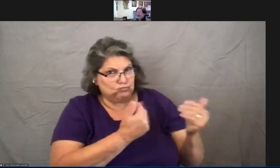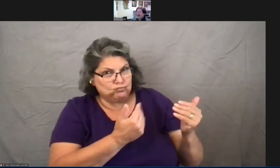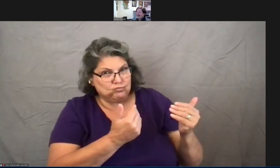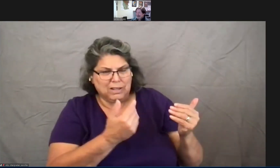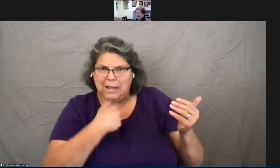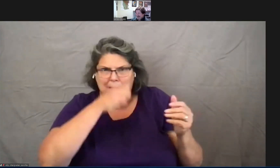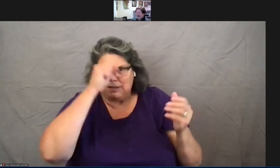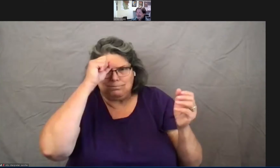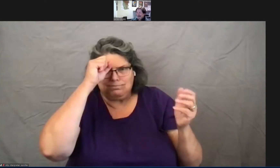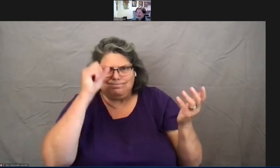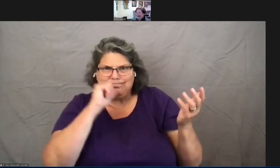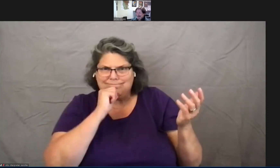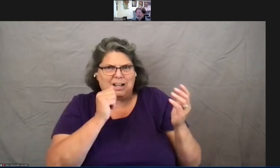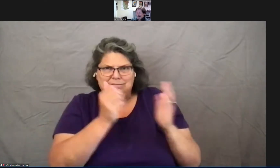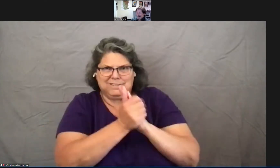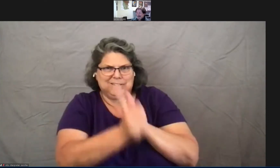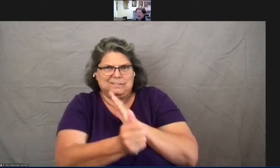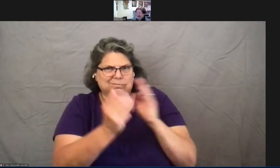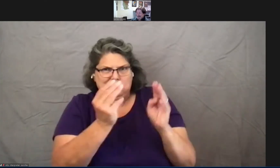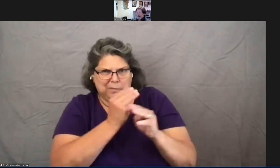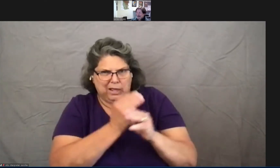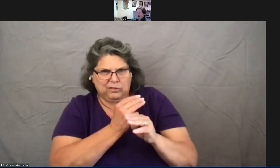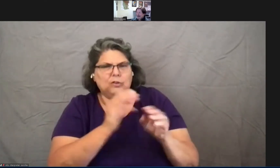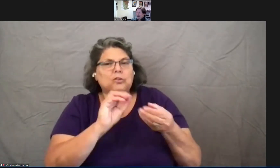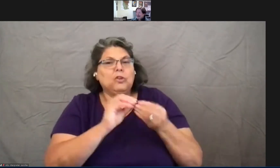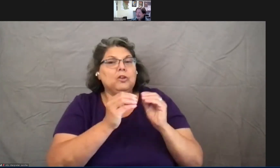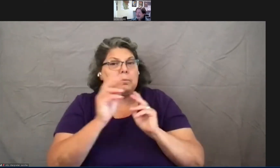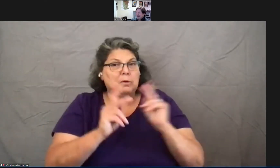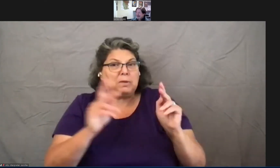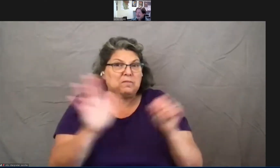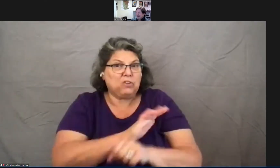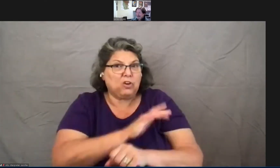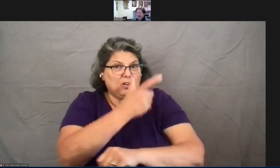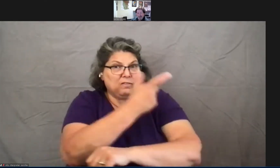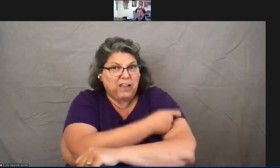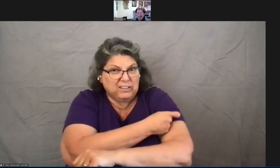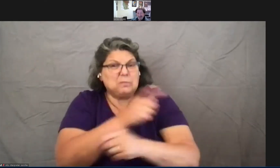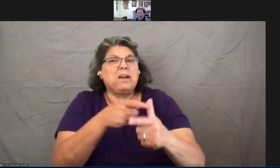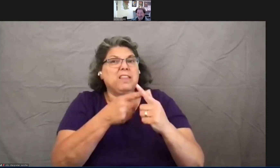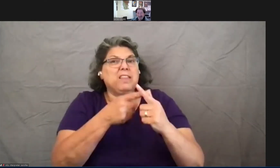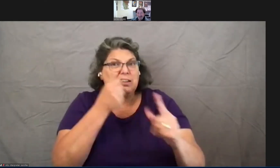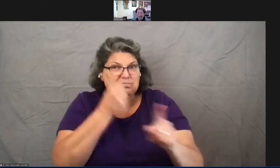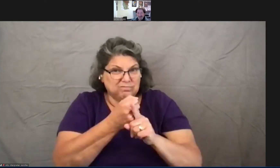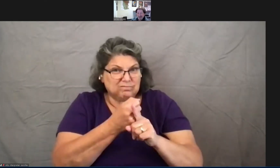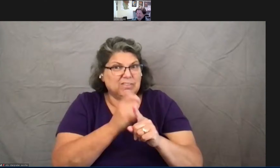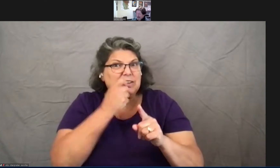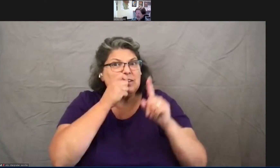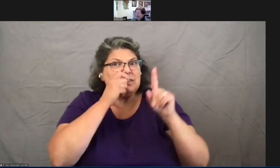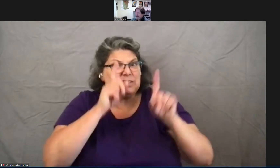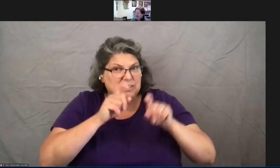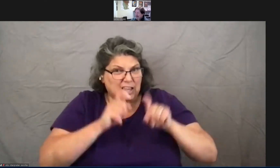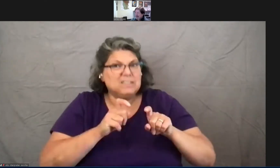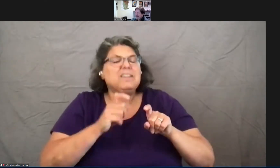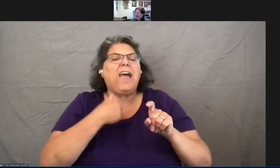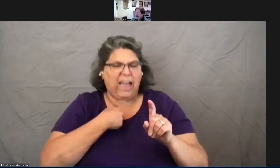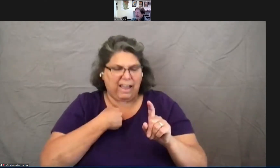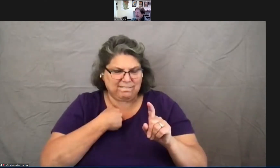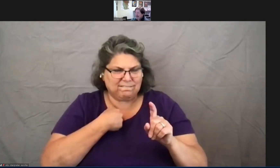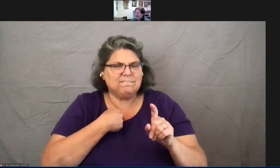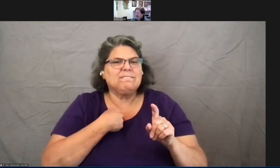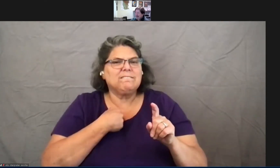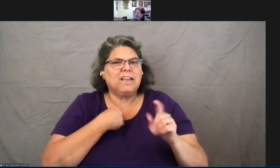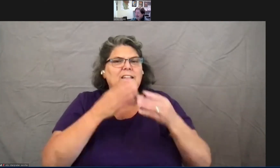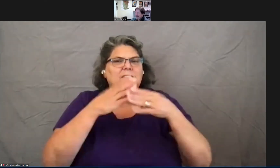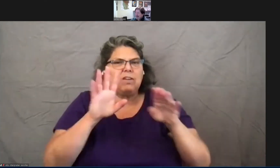people. So the number of fully vaccinated people who tested positive for COVID divided by the number of fully